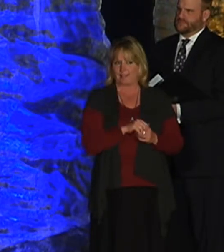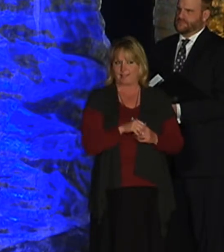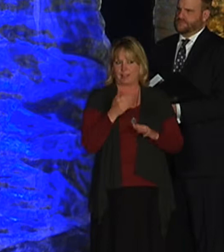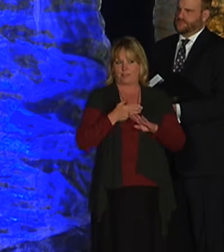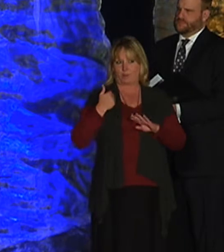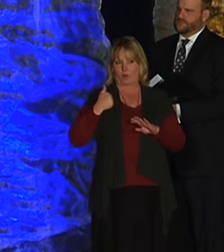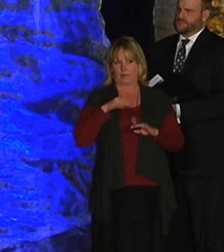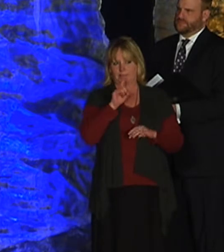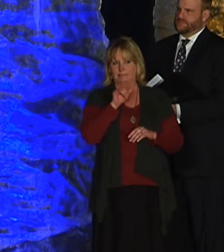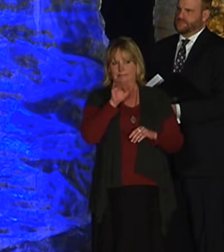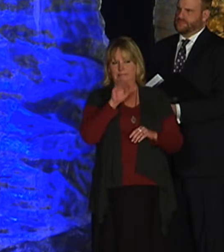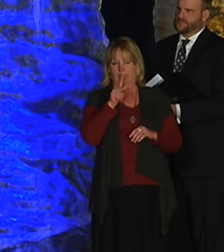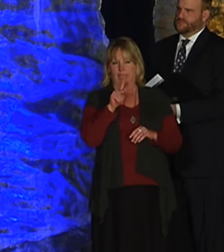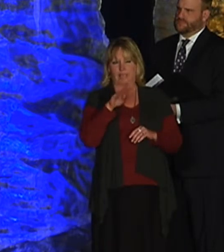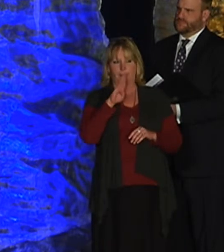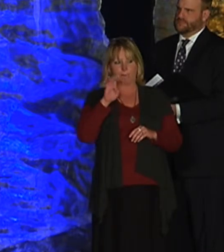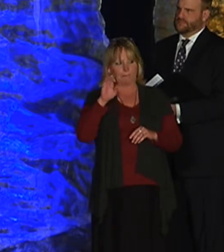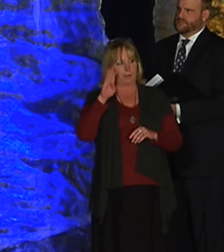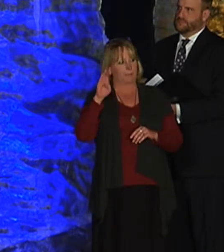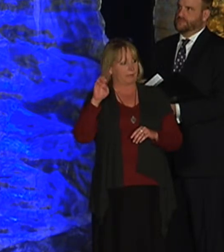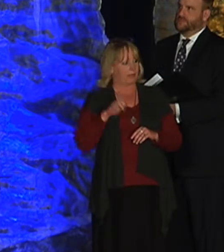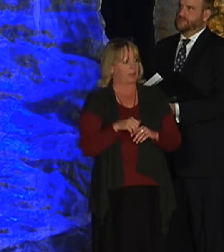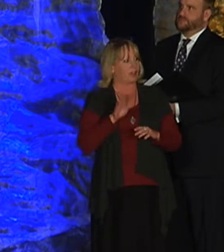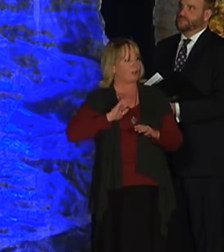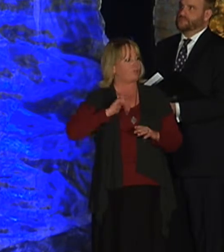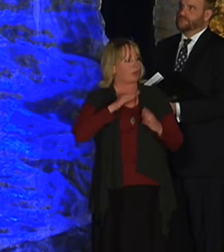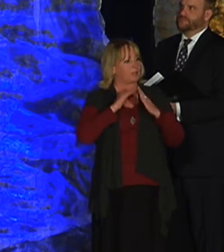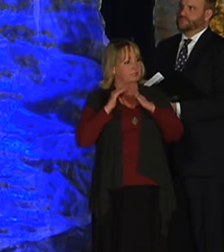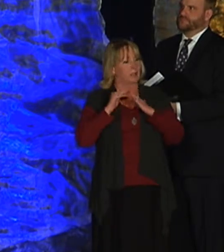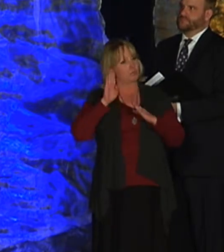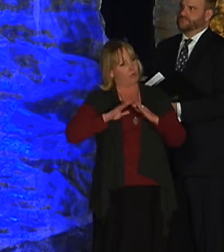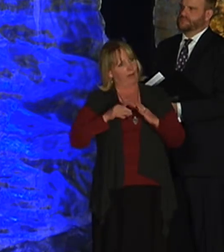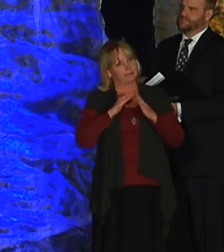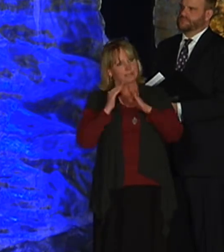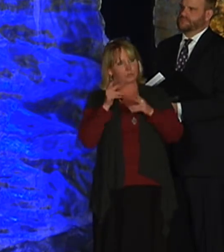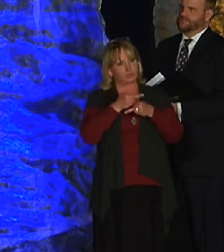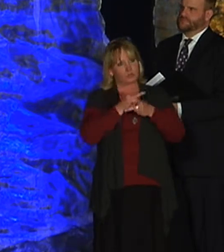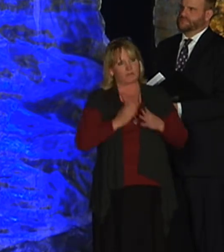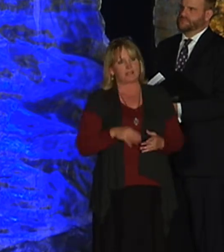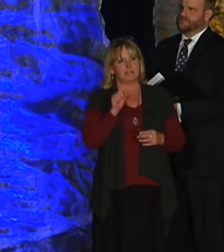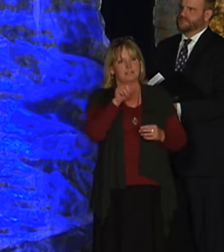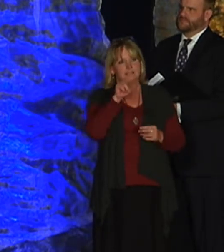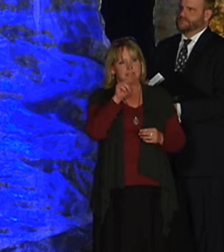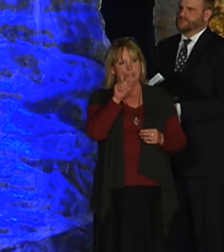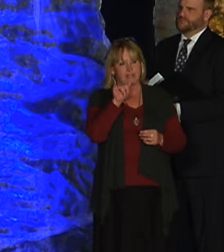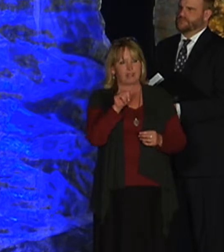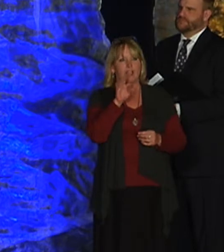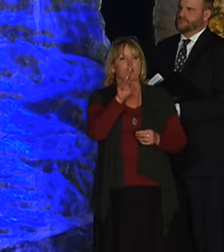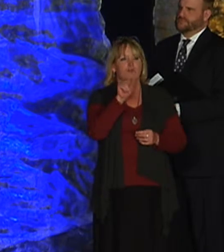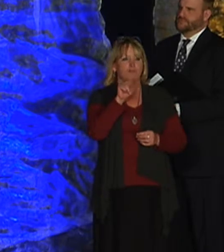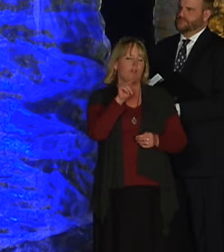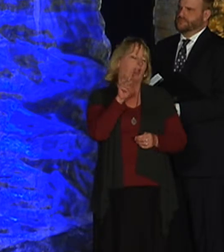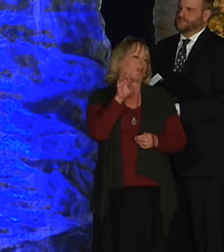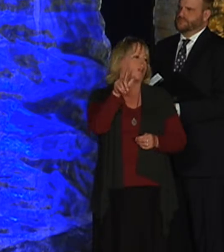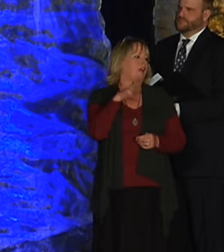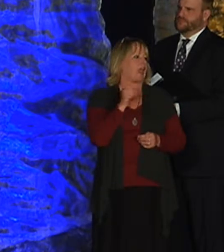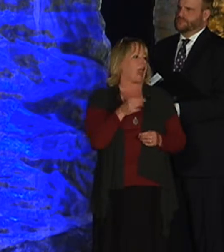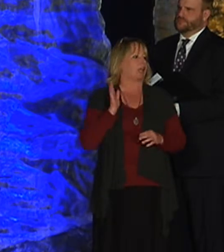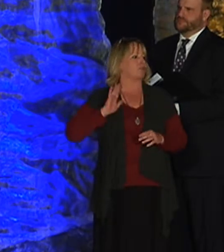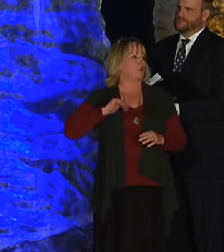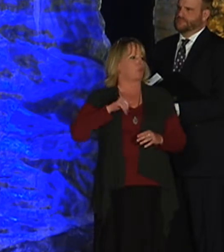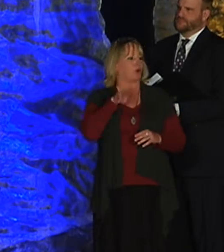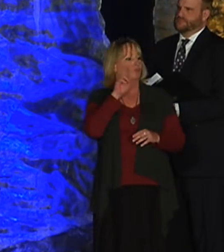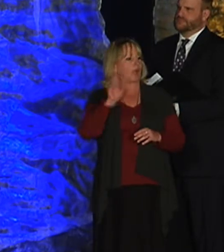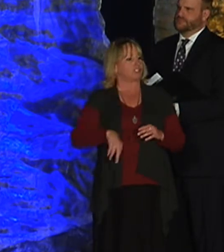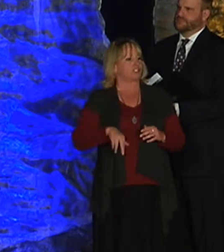Dick Beebe, former Town Supervisor, Brighton Town Supervisor, Sandy Frankel, and former Rochester